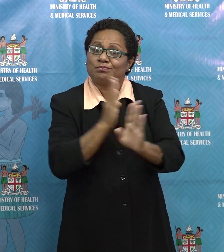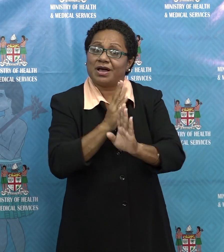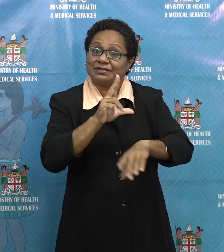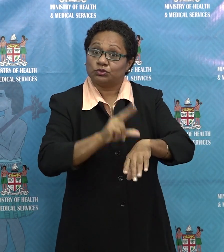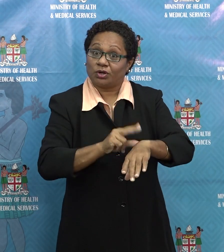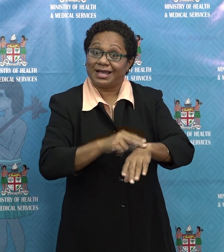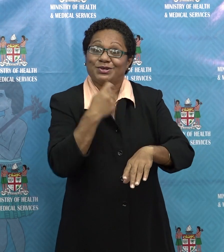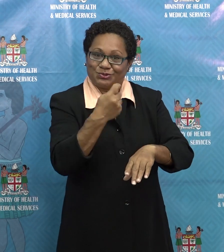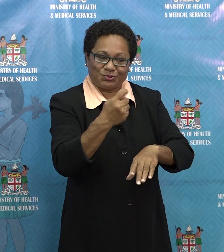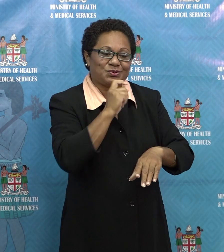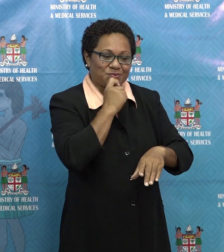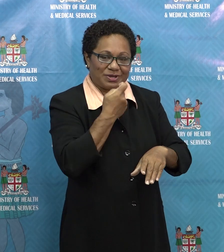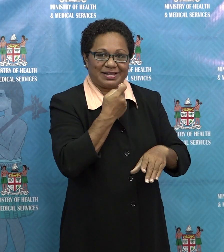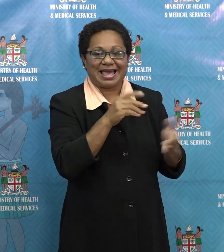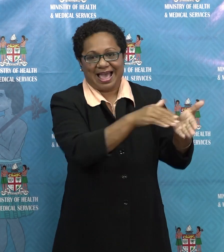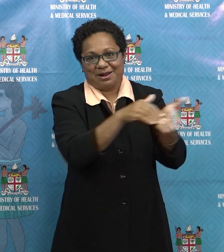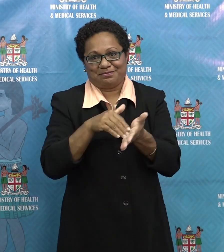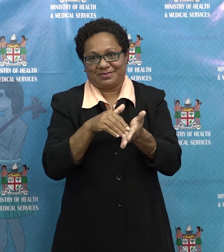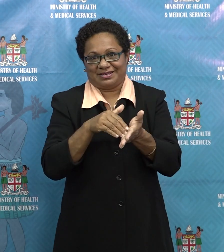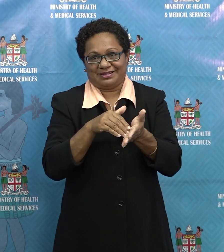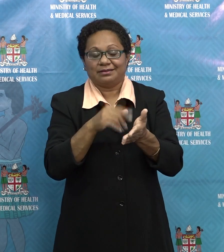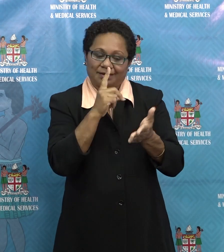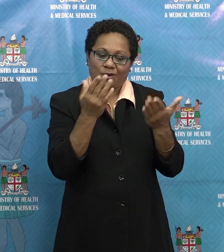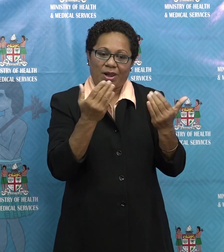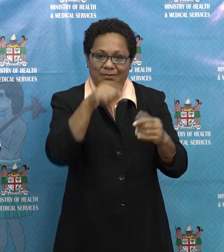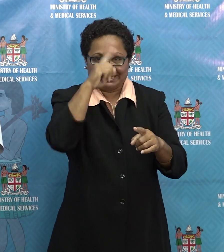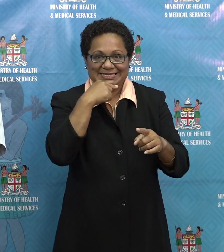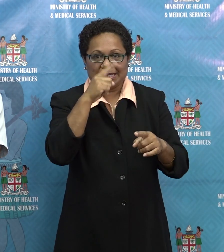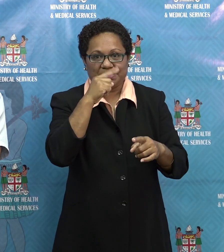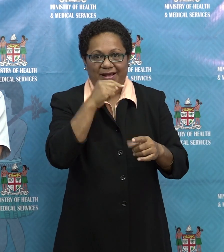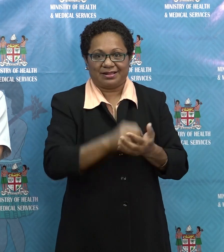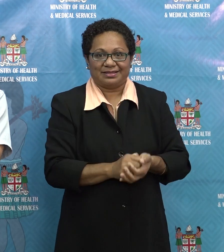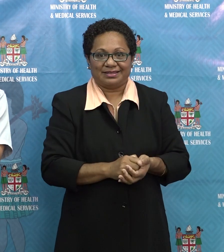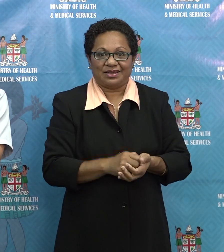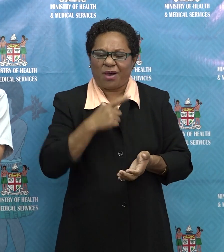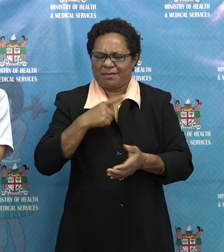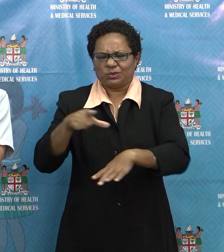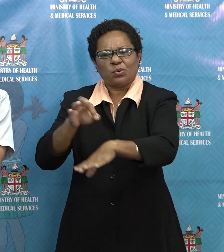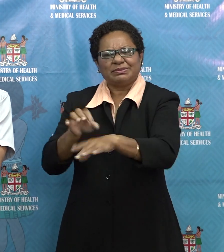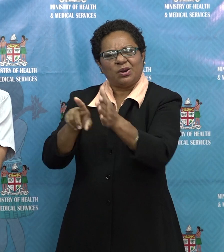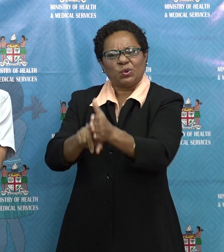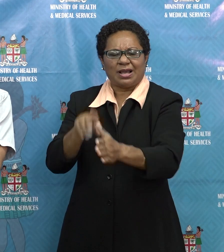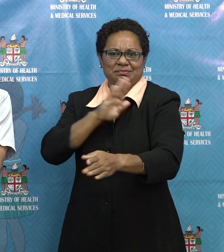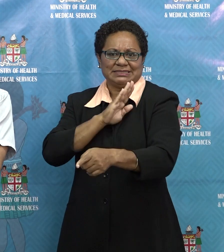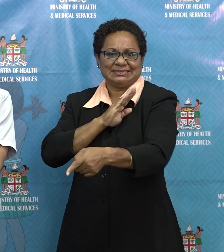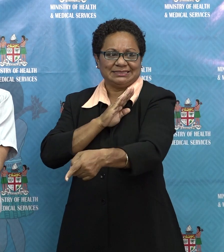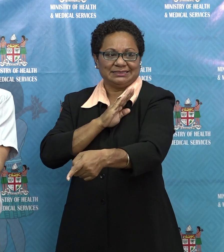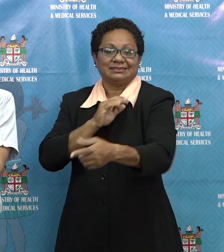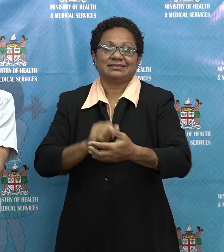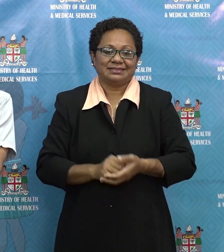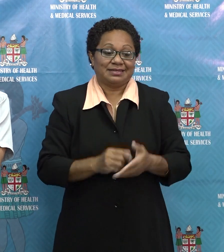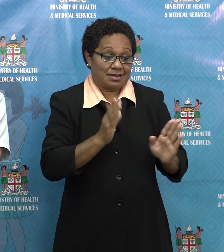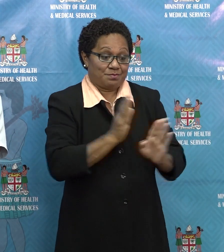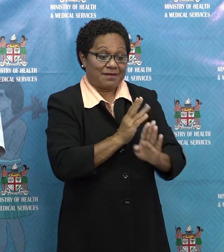will soon be offering their treatments and consultations to those who would normally go to public hospitals. But these